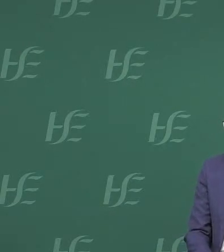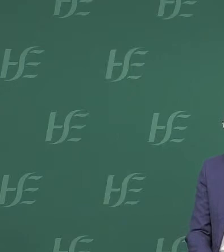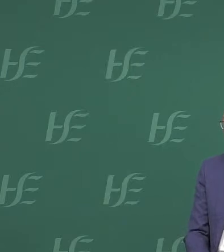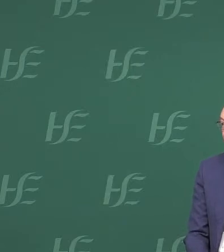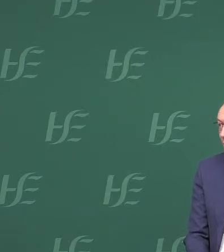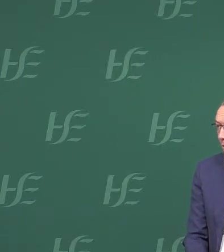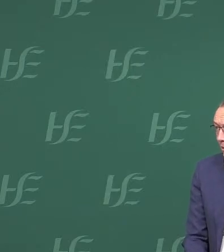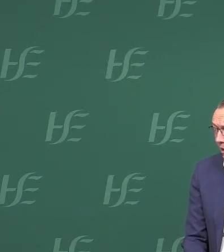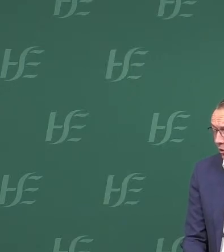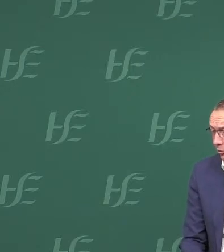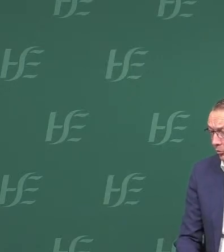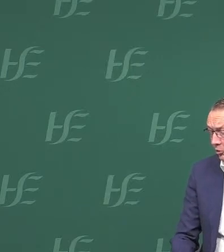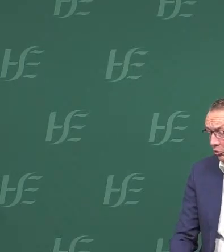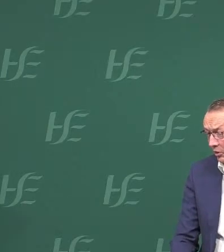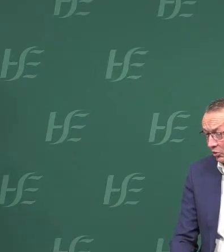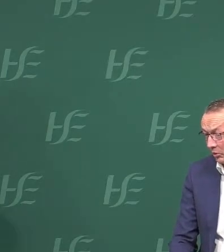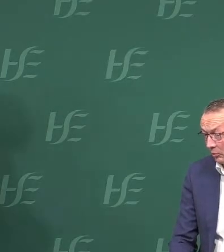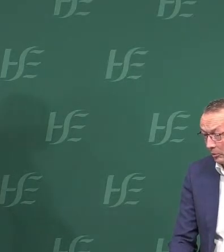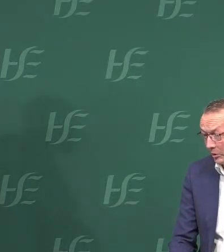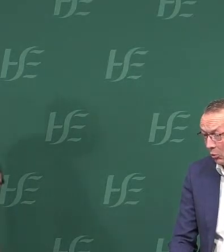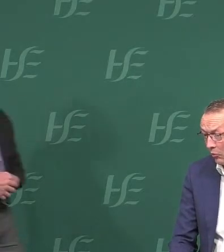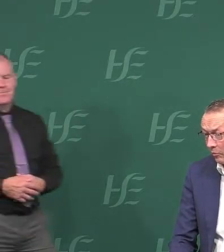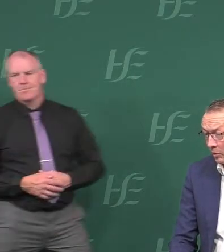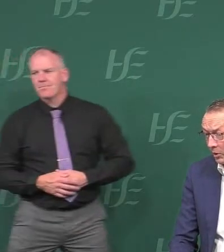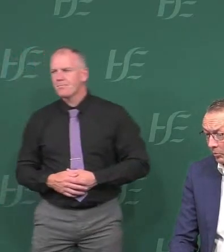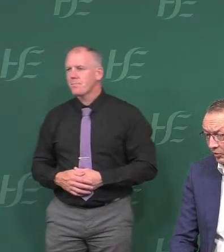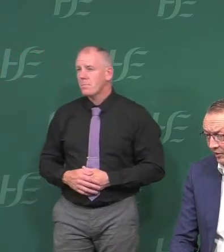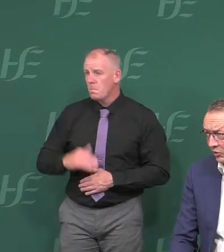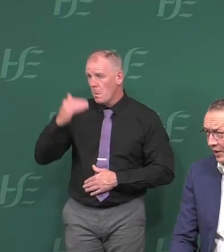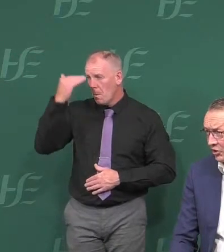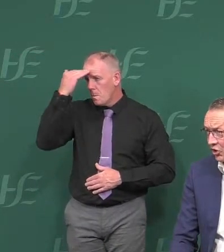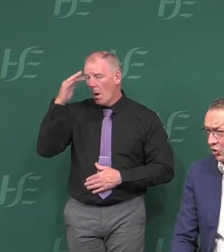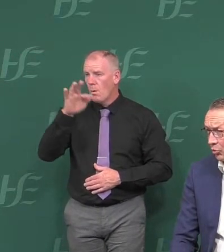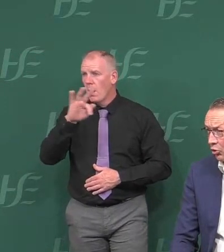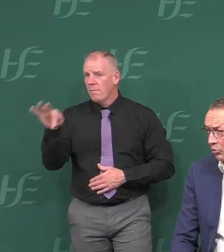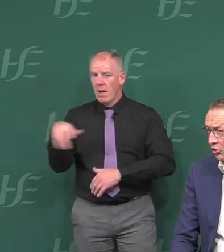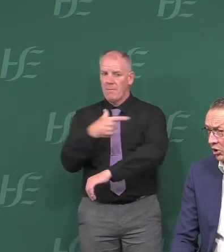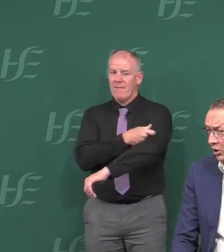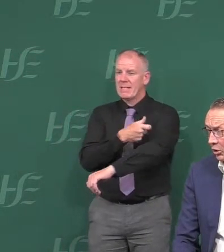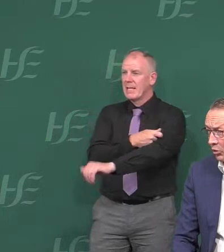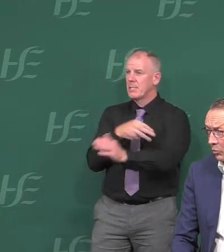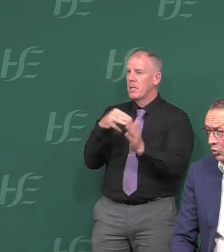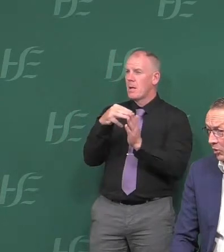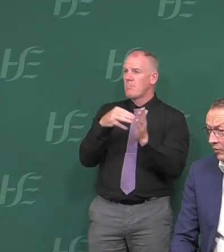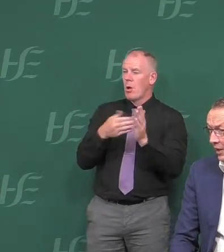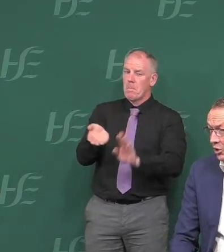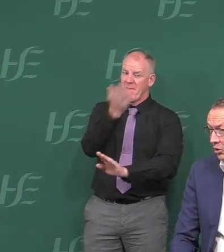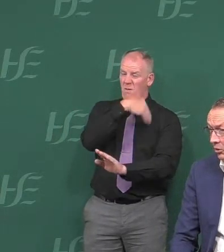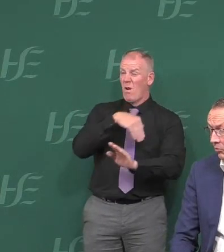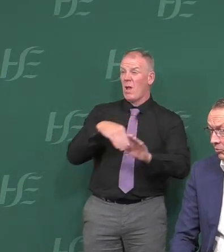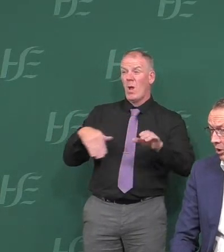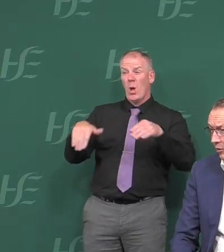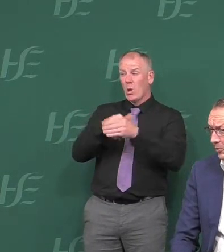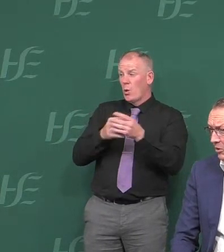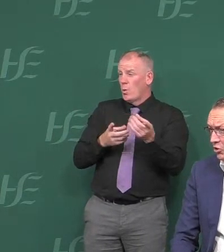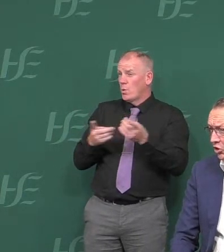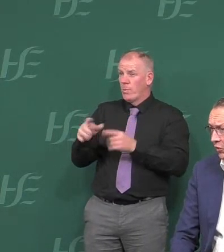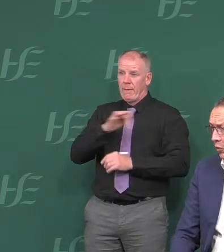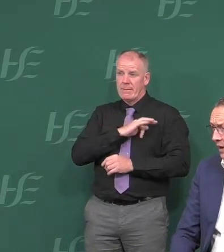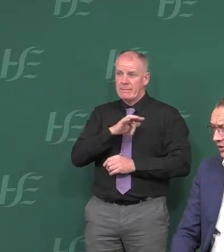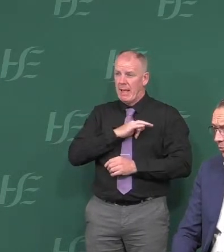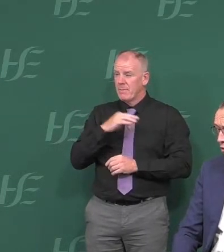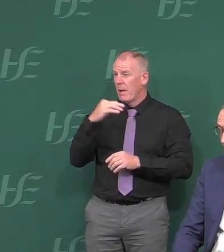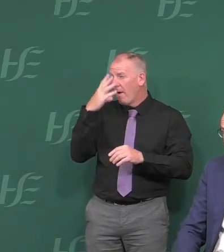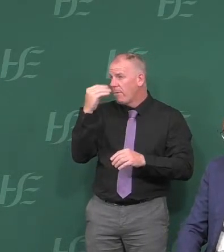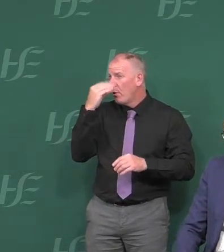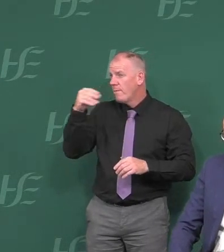condition? Thank you. It's a good question. We know from previous vaccination programs, including ones we've a lot of experience in